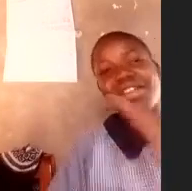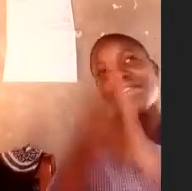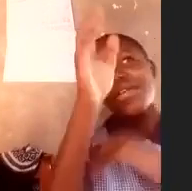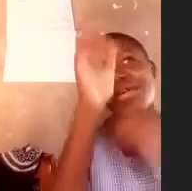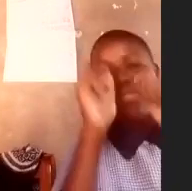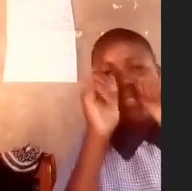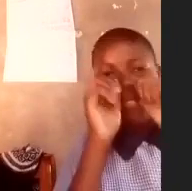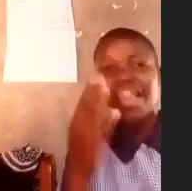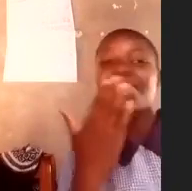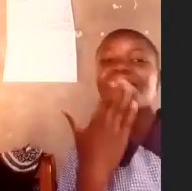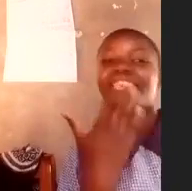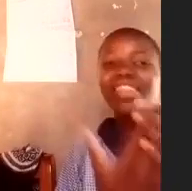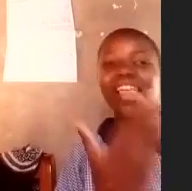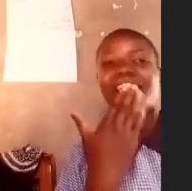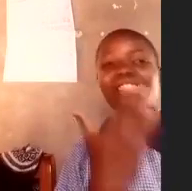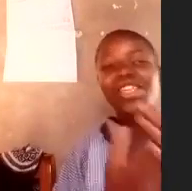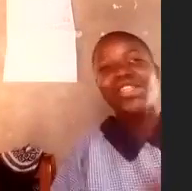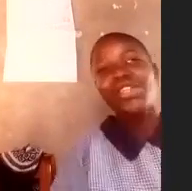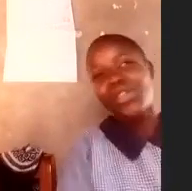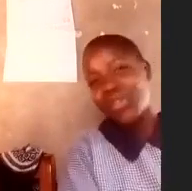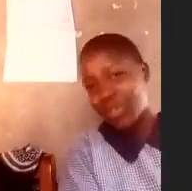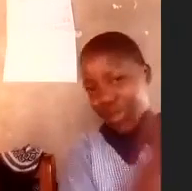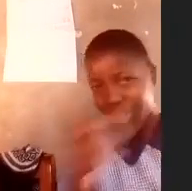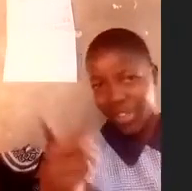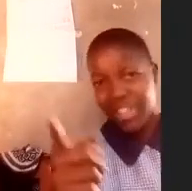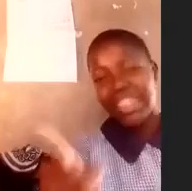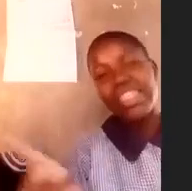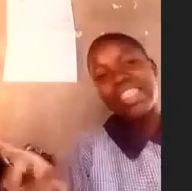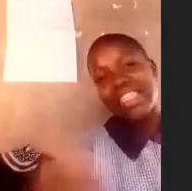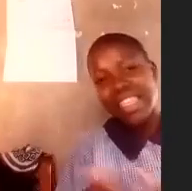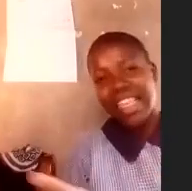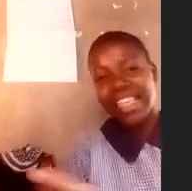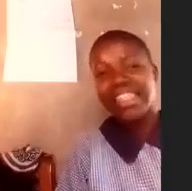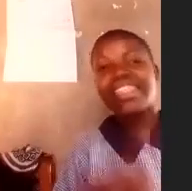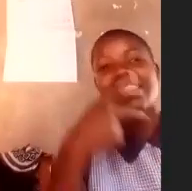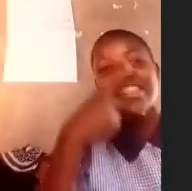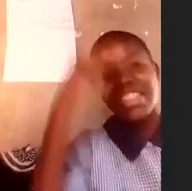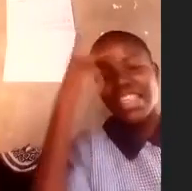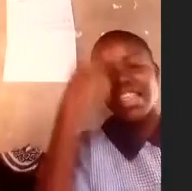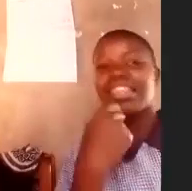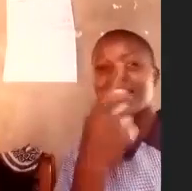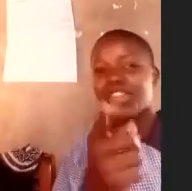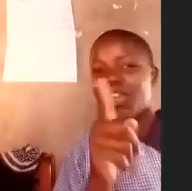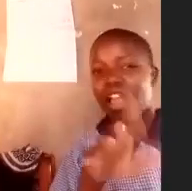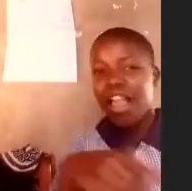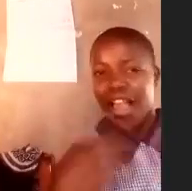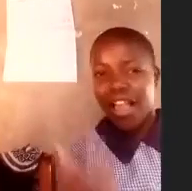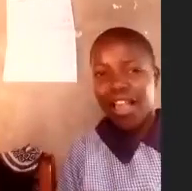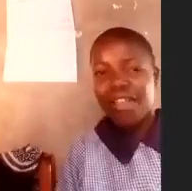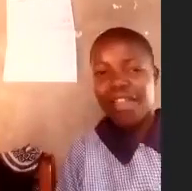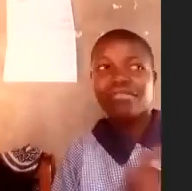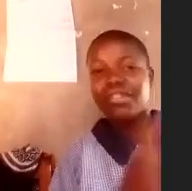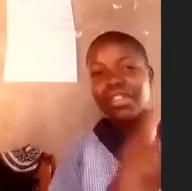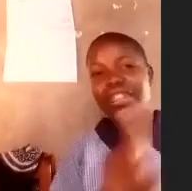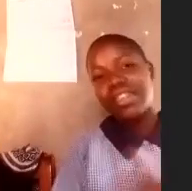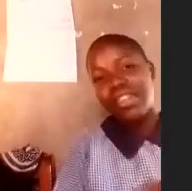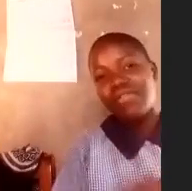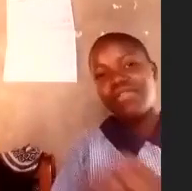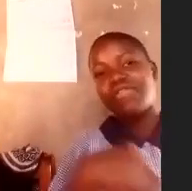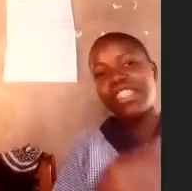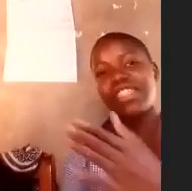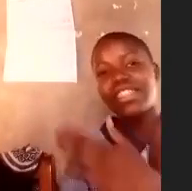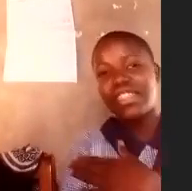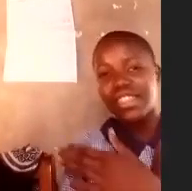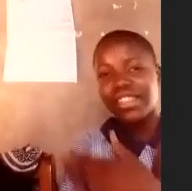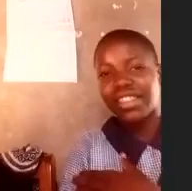about school, we are happy. May God bless you. Same to the parents,